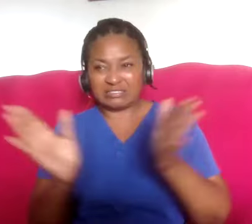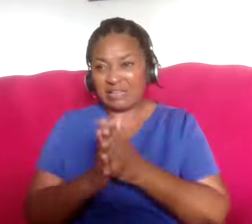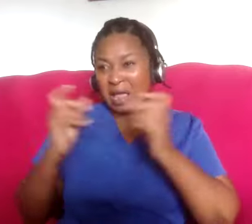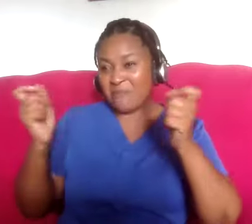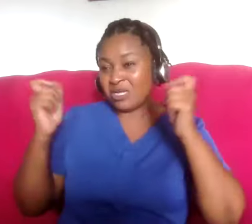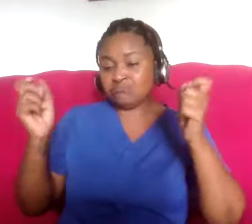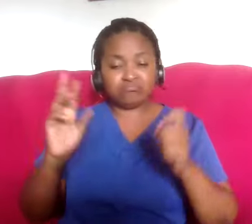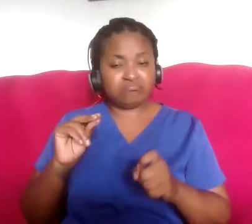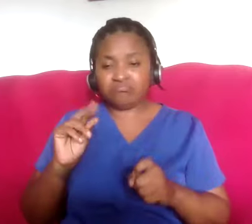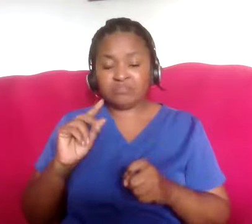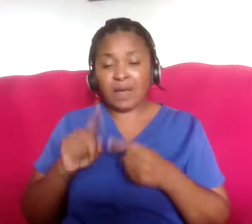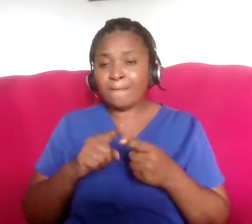authenticity.